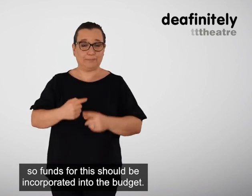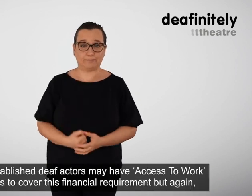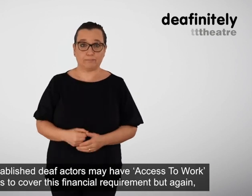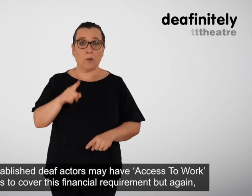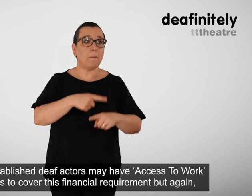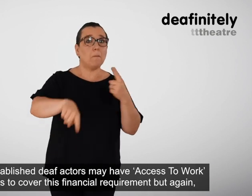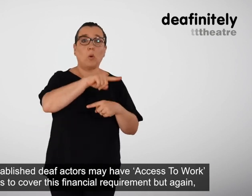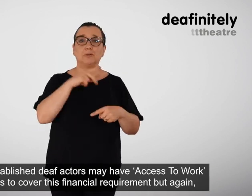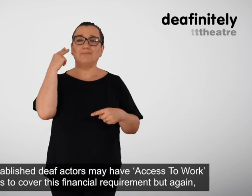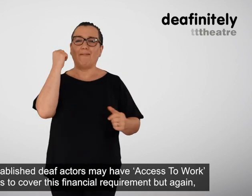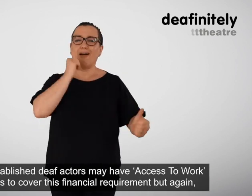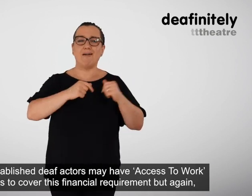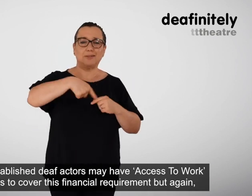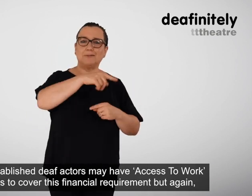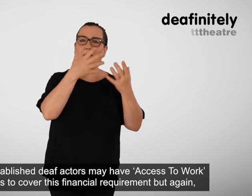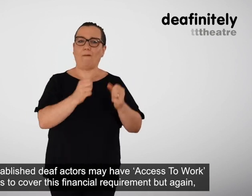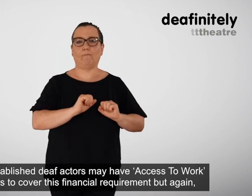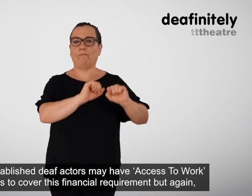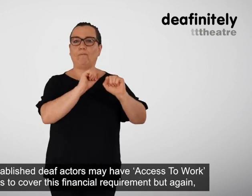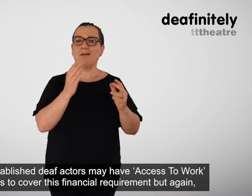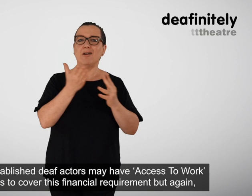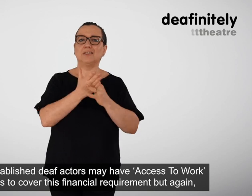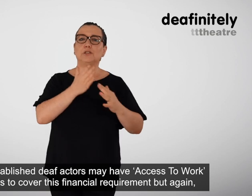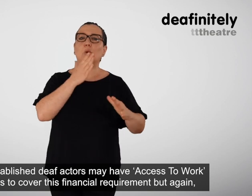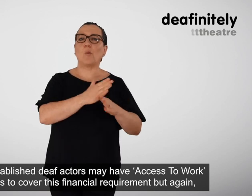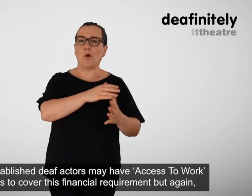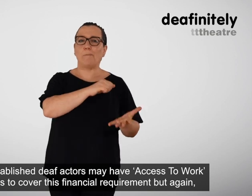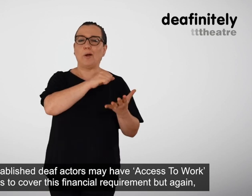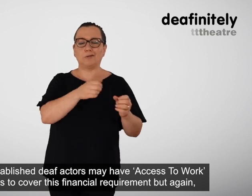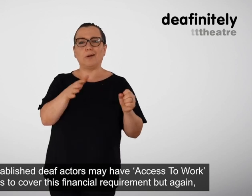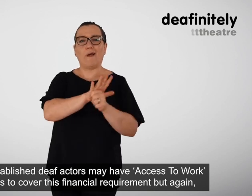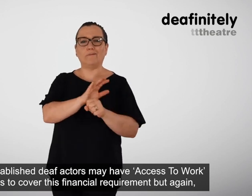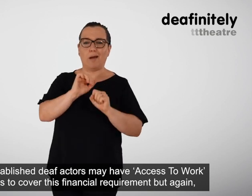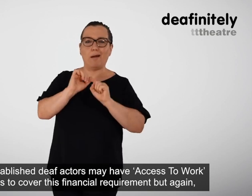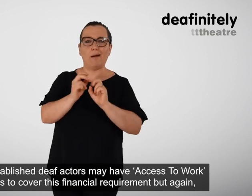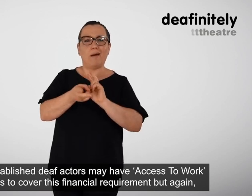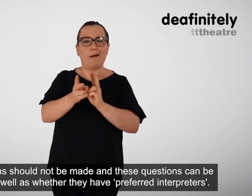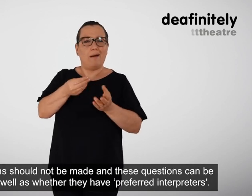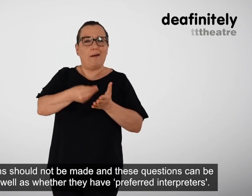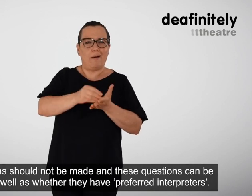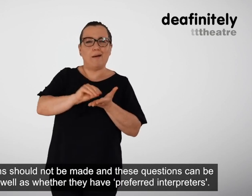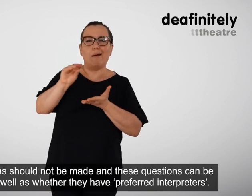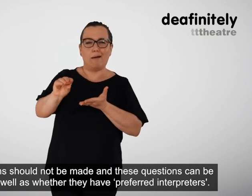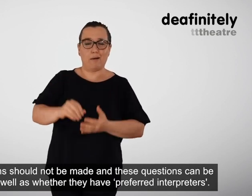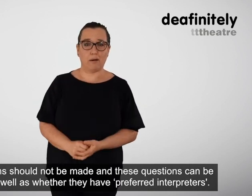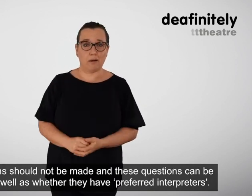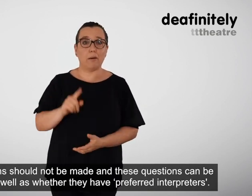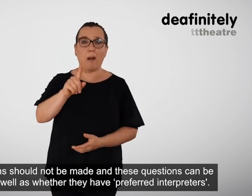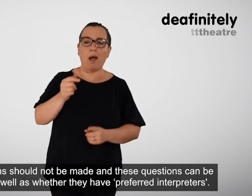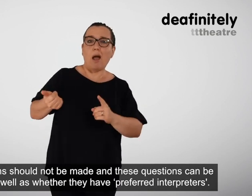Many established deaf actors may have access to work budgets to cover this financial requirement. But again, assumptions should not be